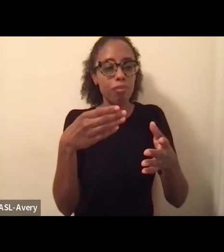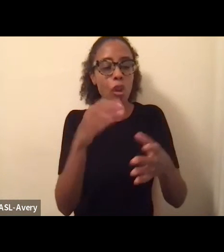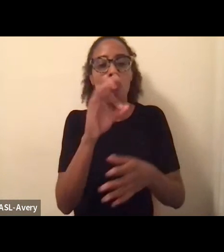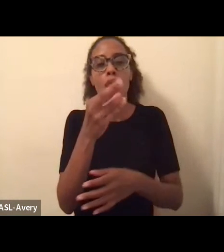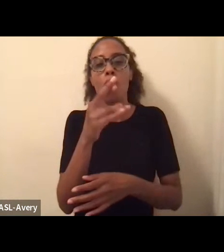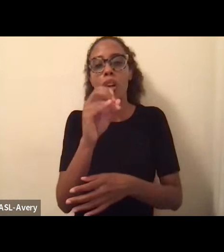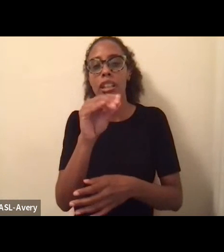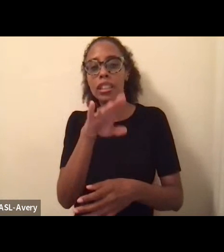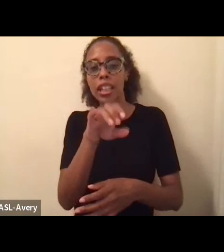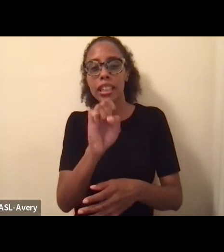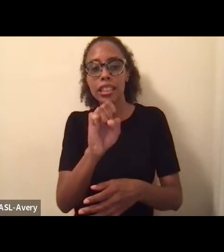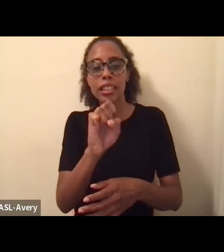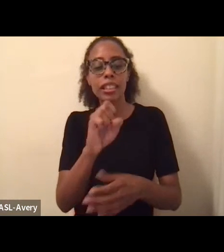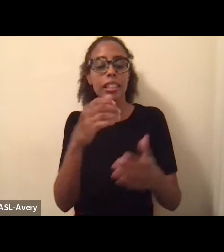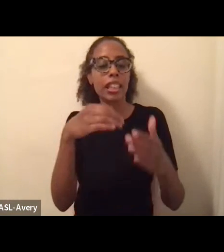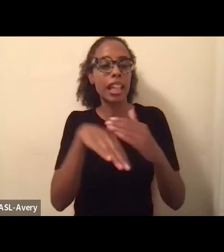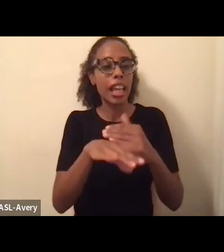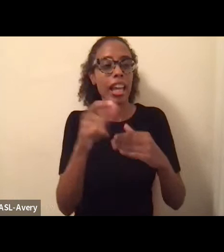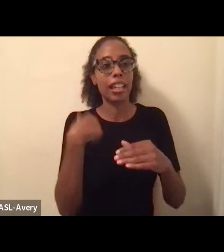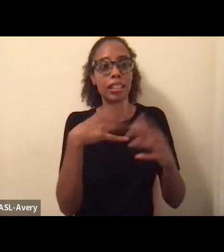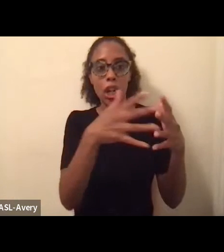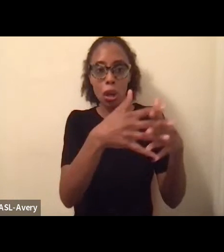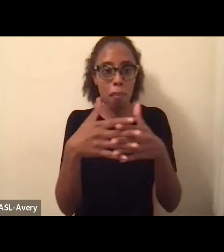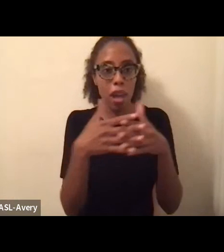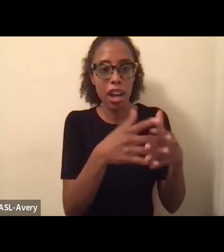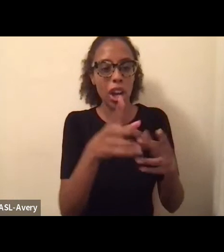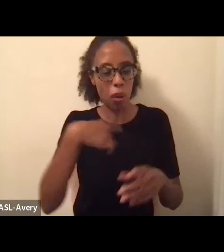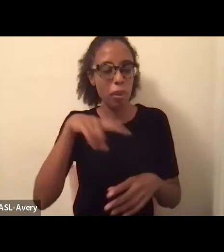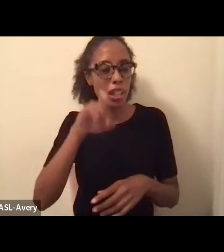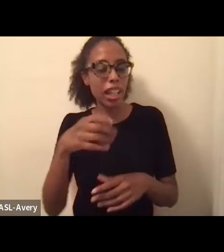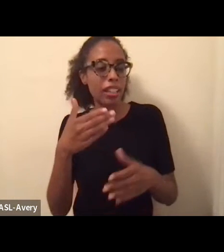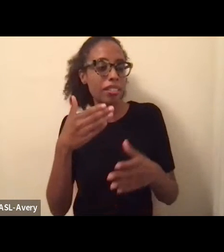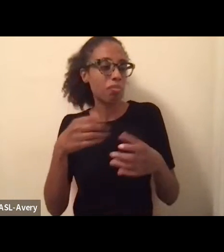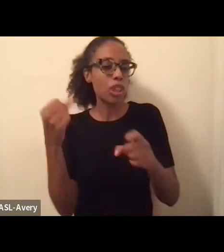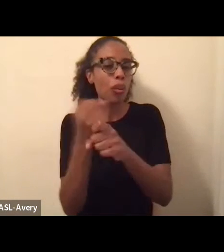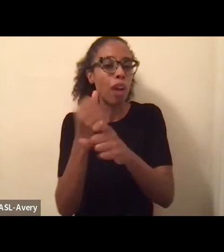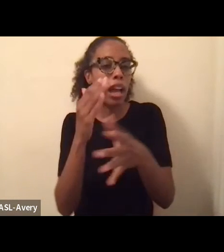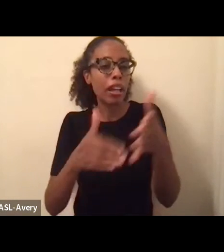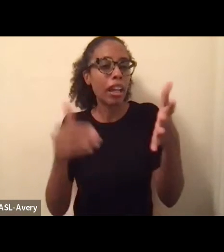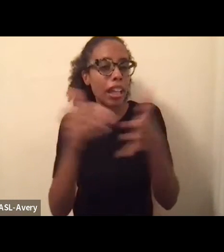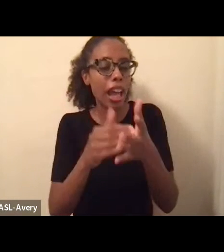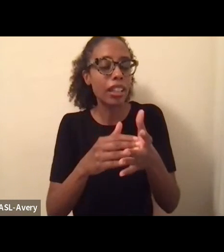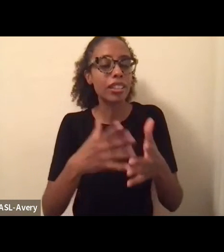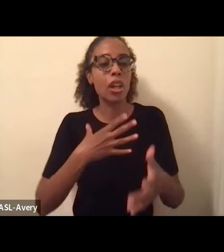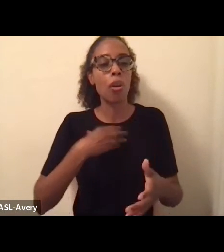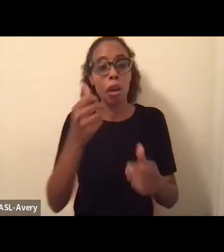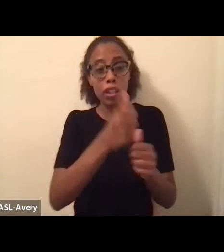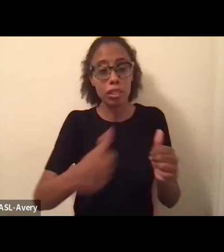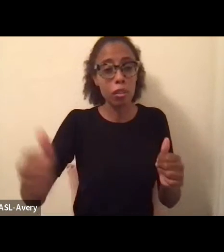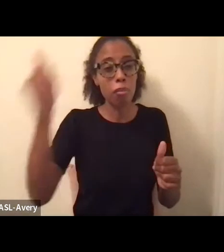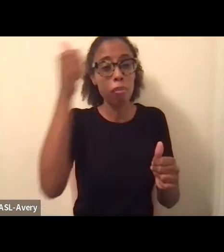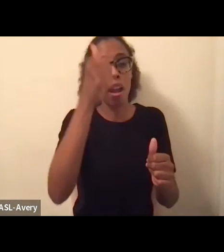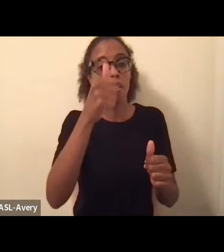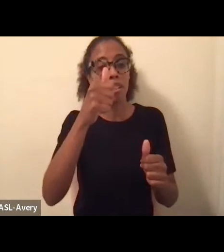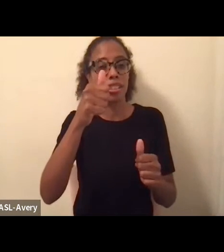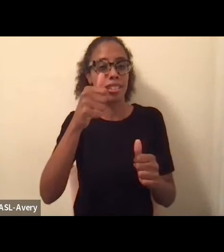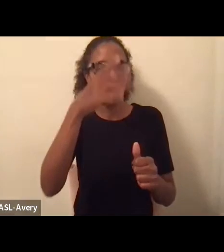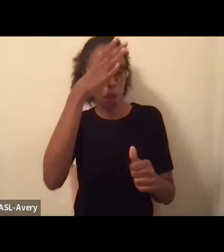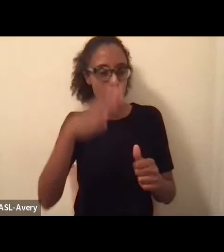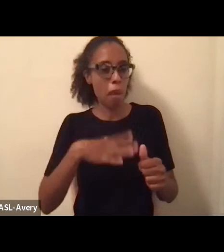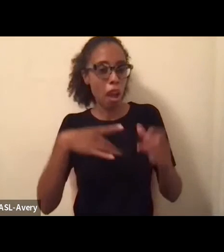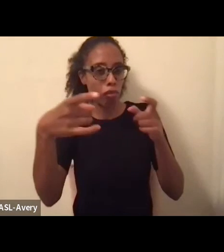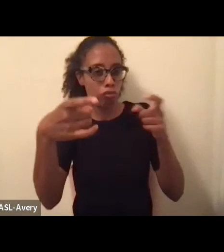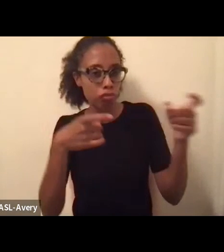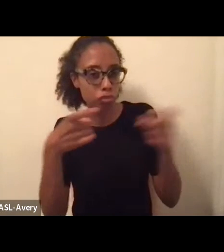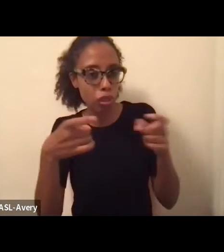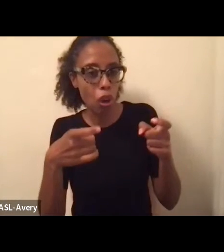against the white patriarchy that even finds its way, white supremacist patriarchy that finds its way even